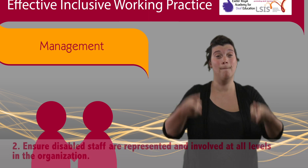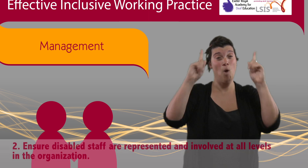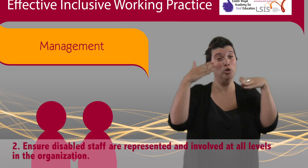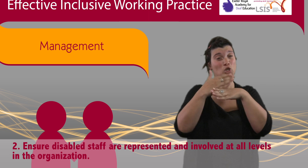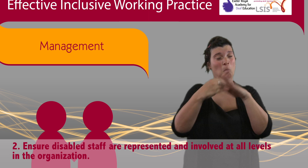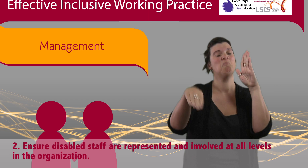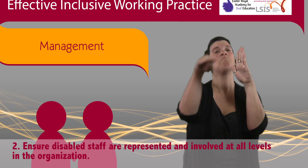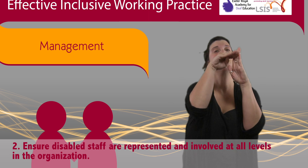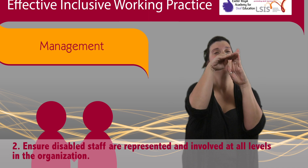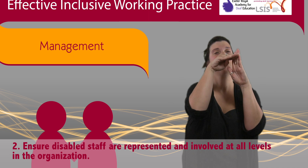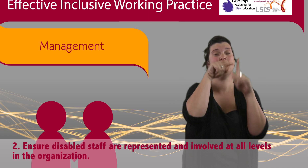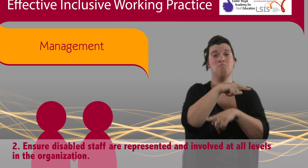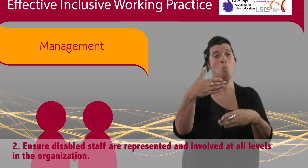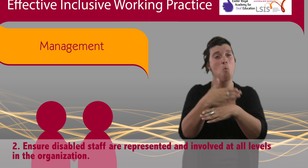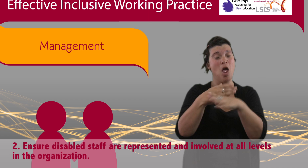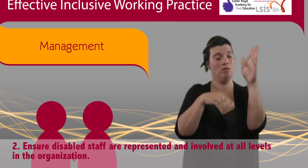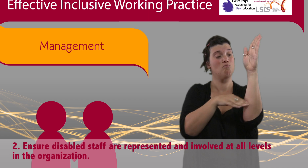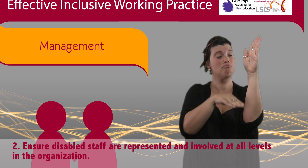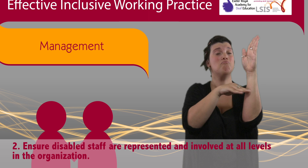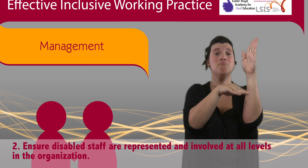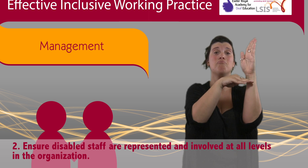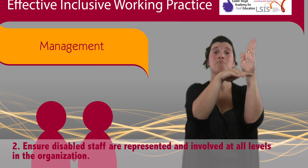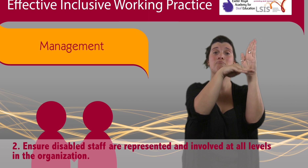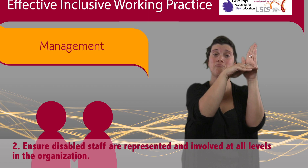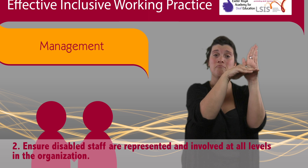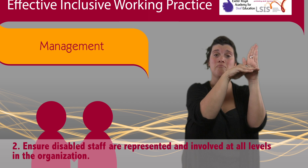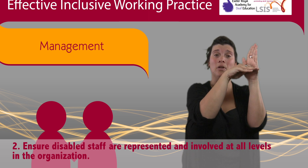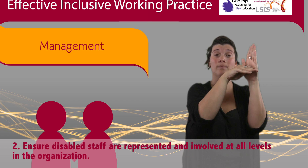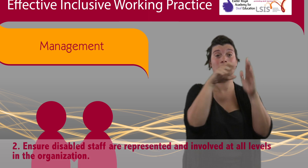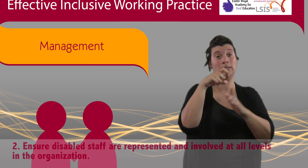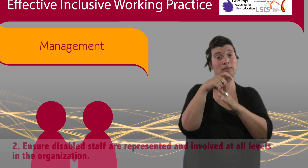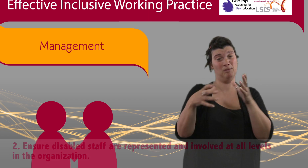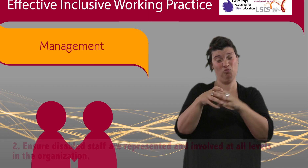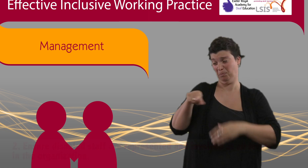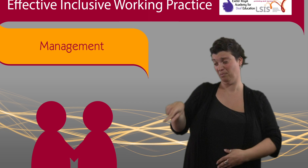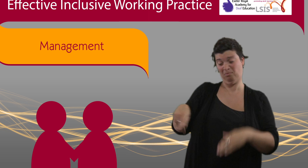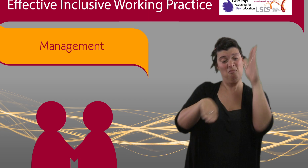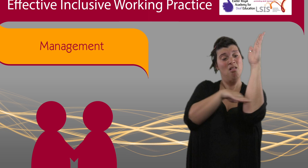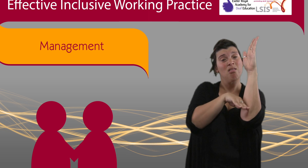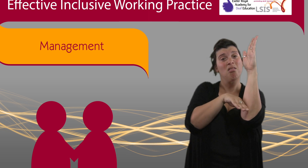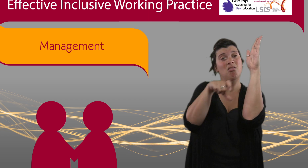Ensure disabled staff are represented and involved at all levels in the organisation.